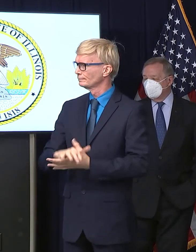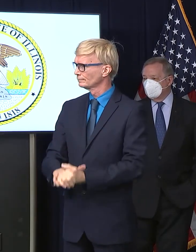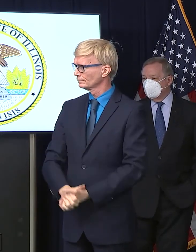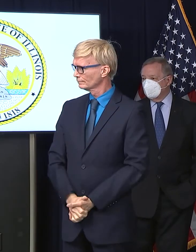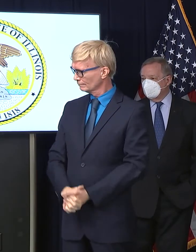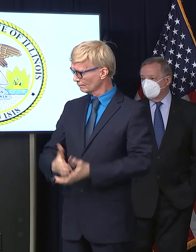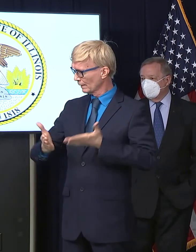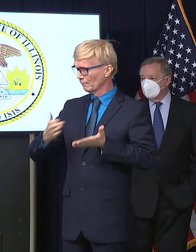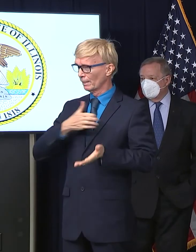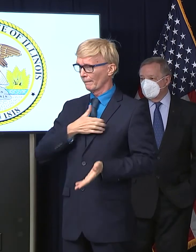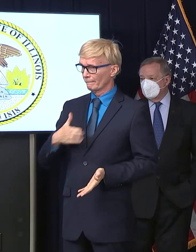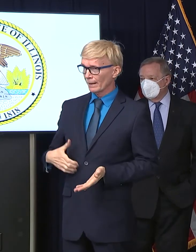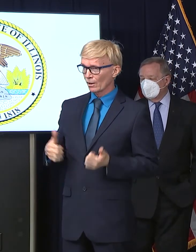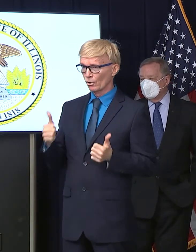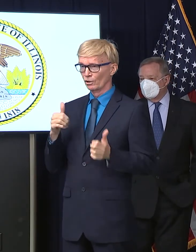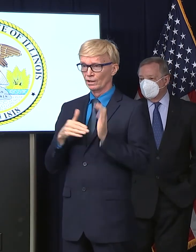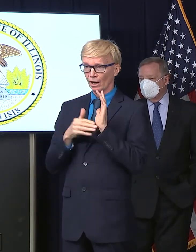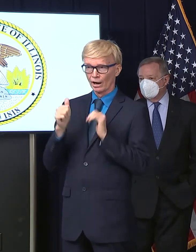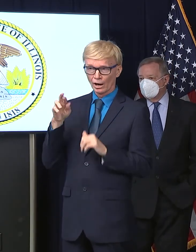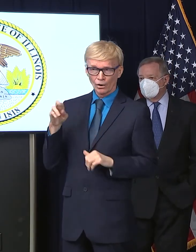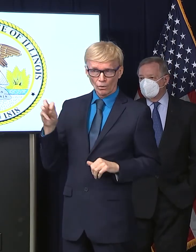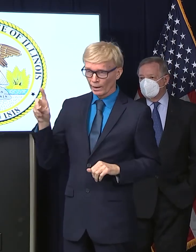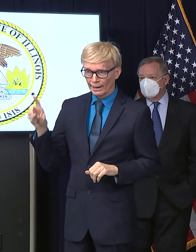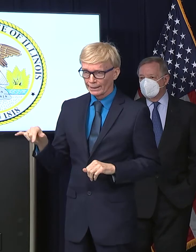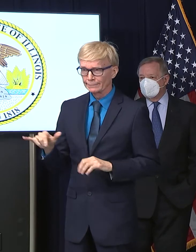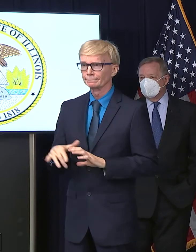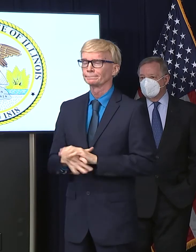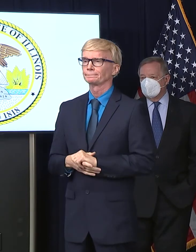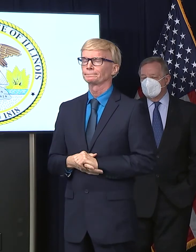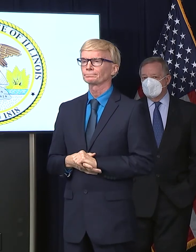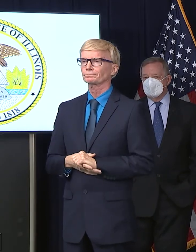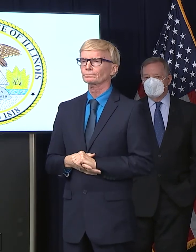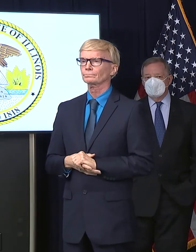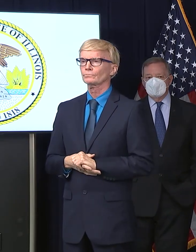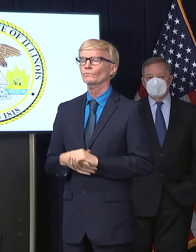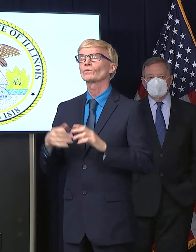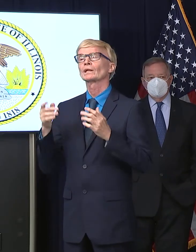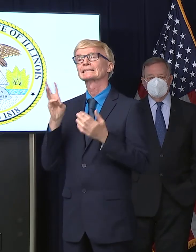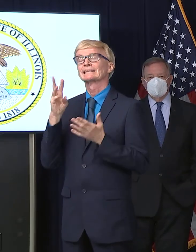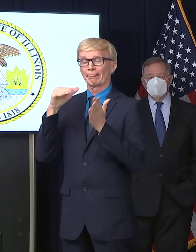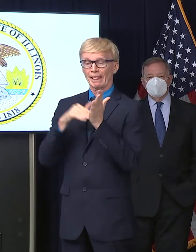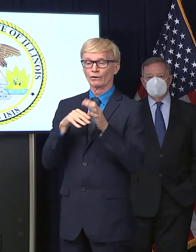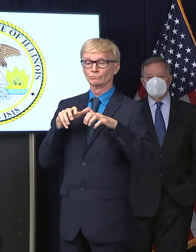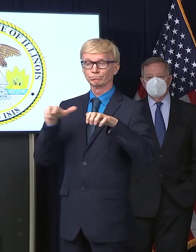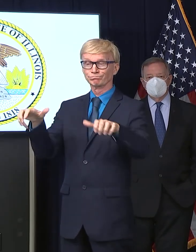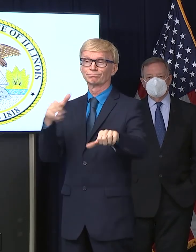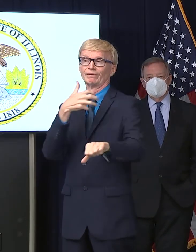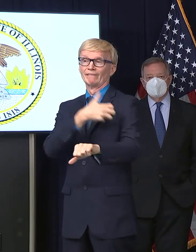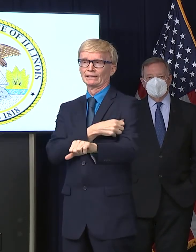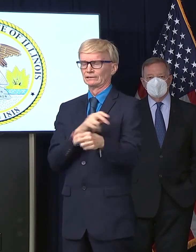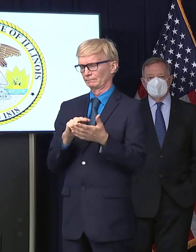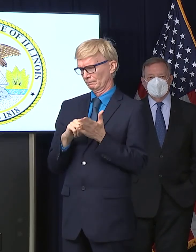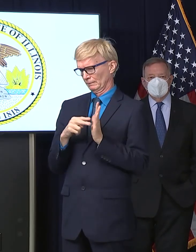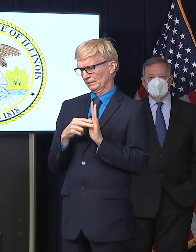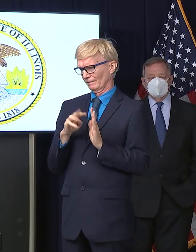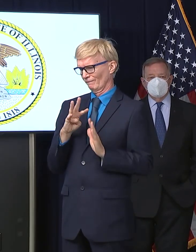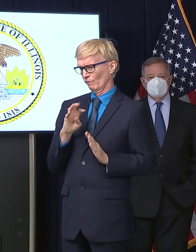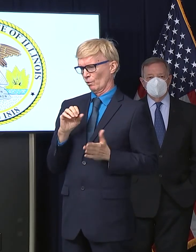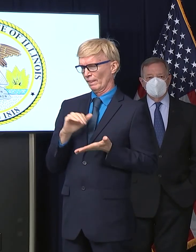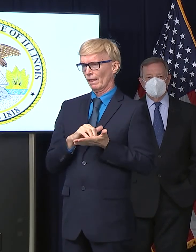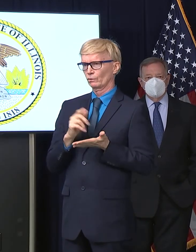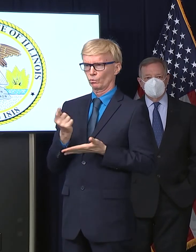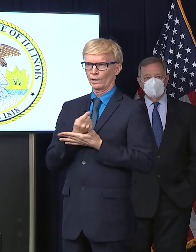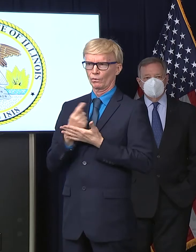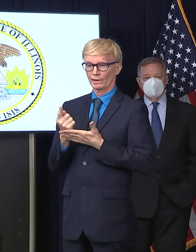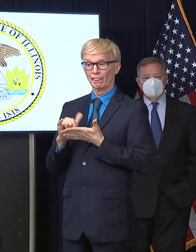better for the mayor or Dr. Arwady. She says 6,000 vaccinations a day would work out to about 40,000 a week. That's double